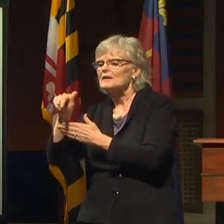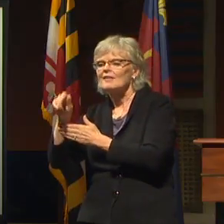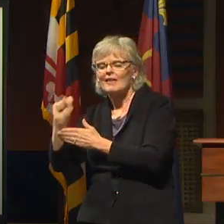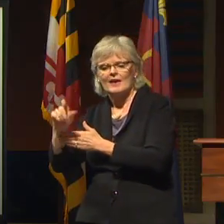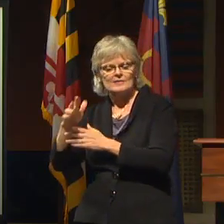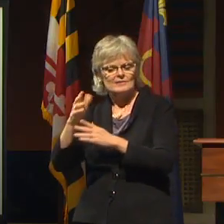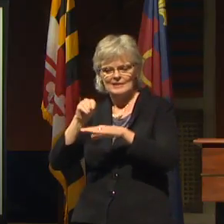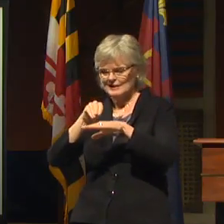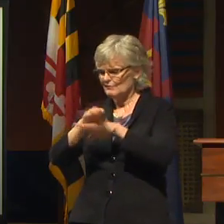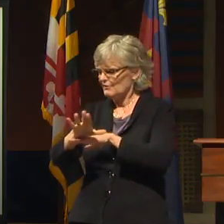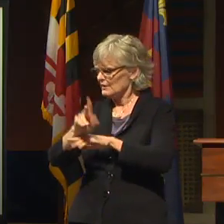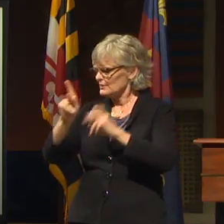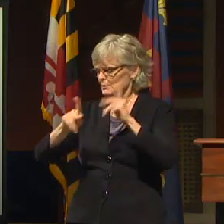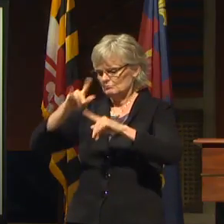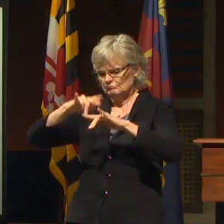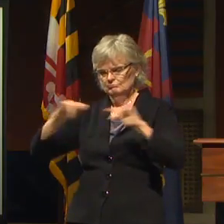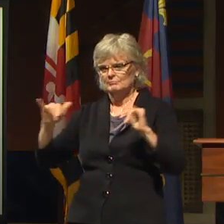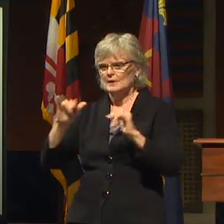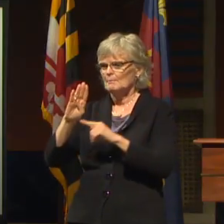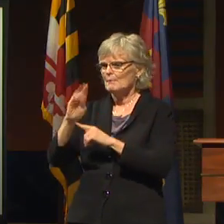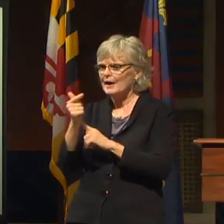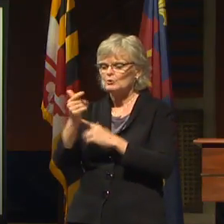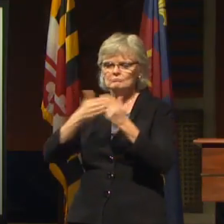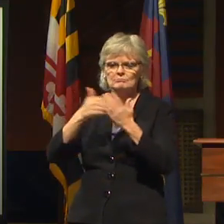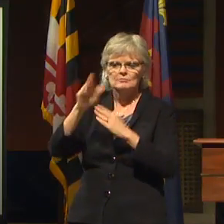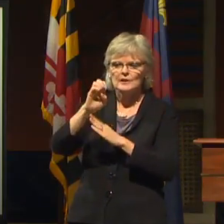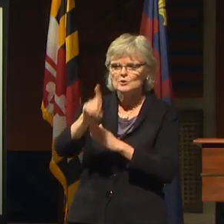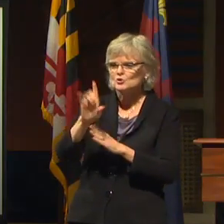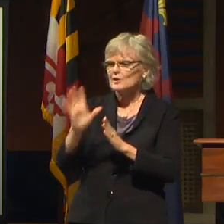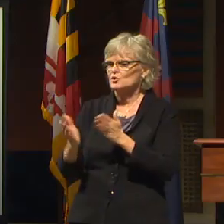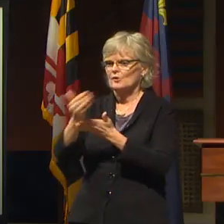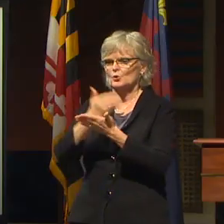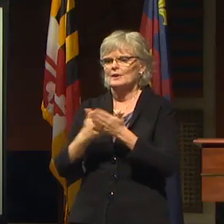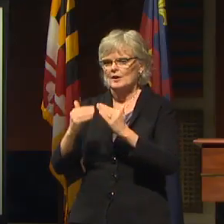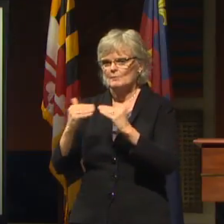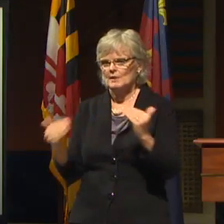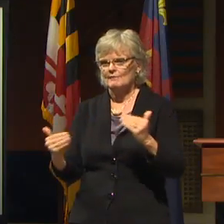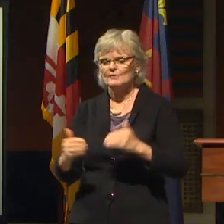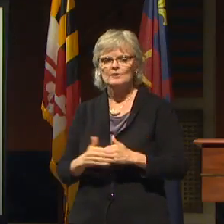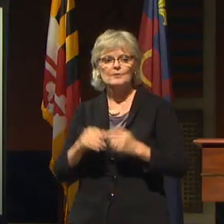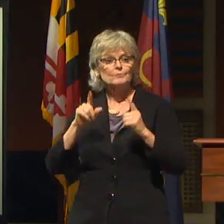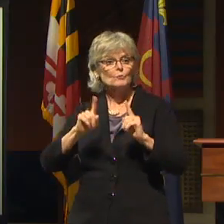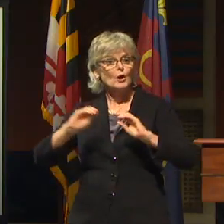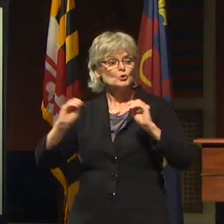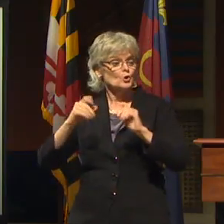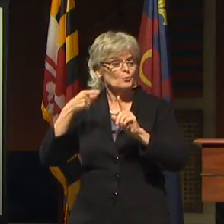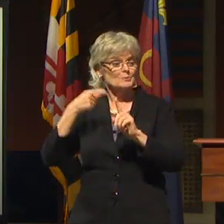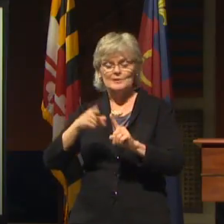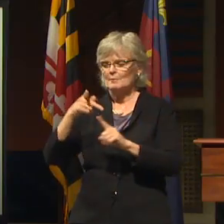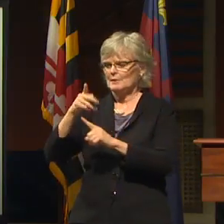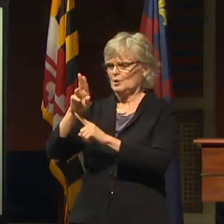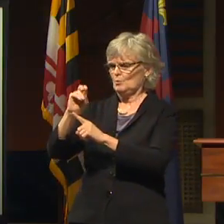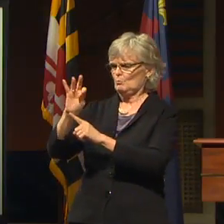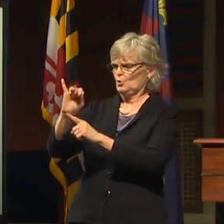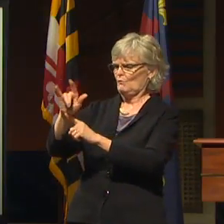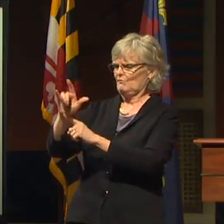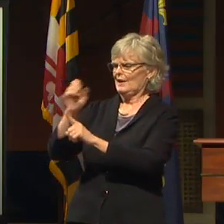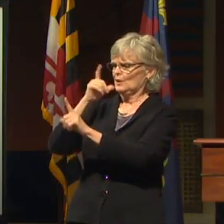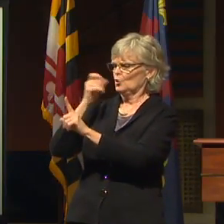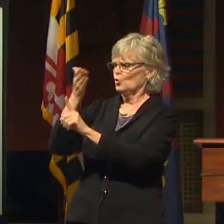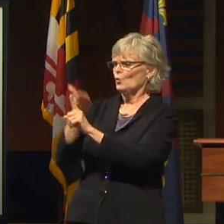that affects individuals of all backgrounds, no matter their education or their income level. While there is no specific profile for human